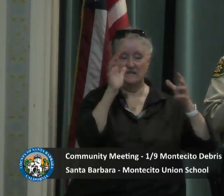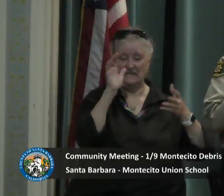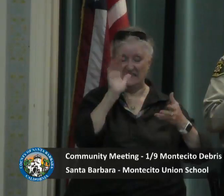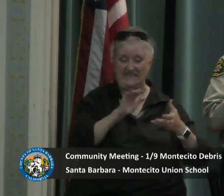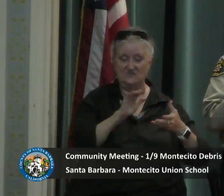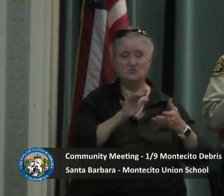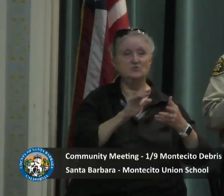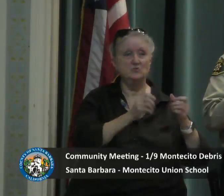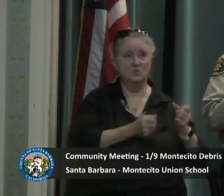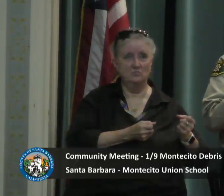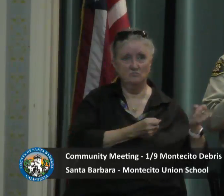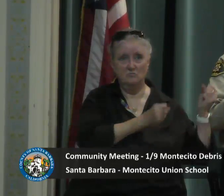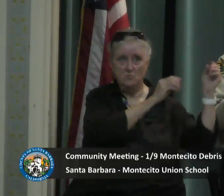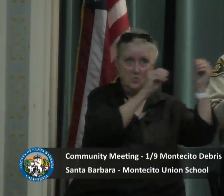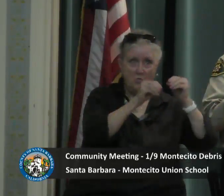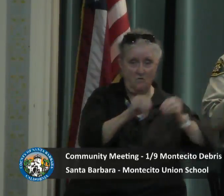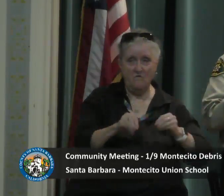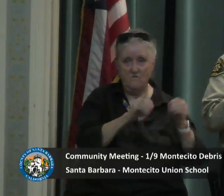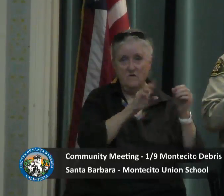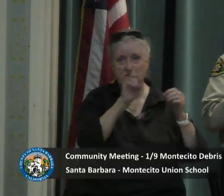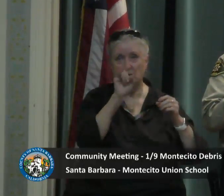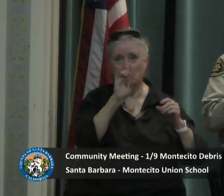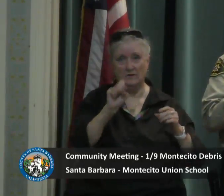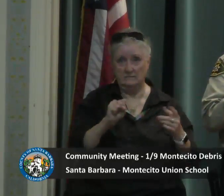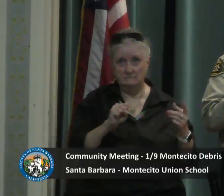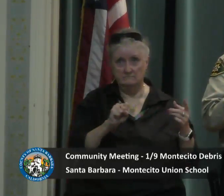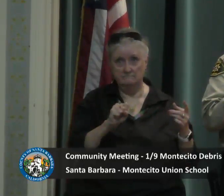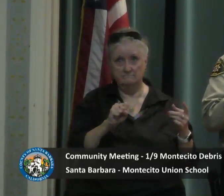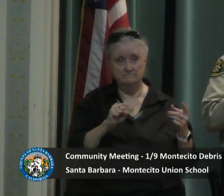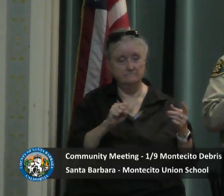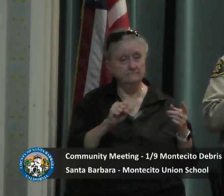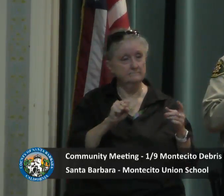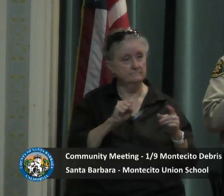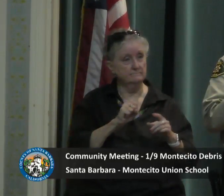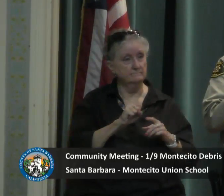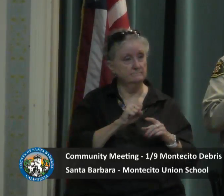debris. But we were